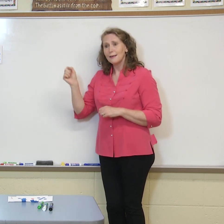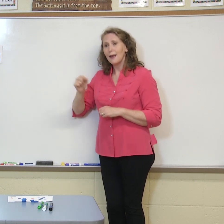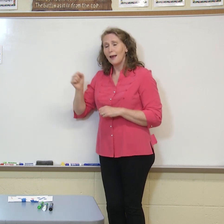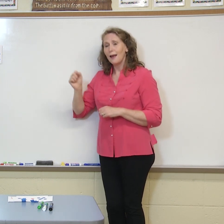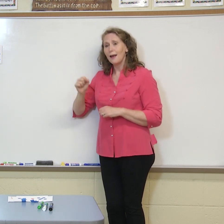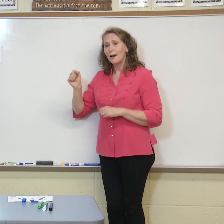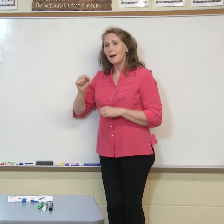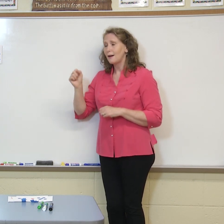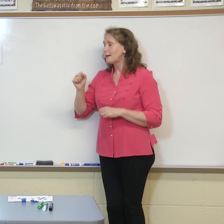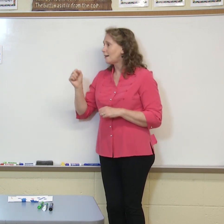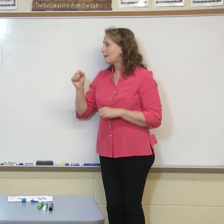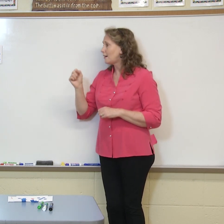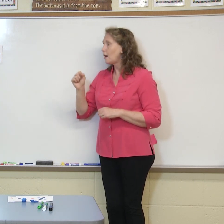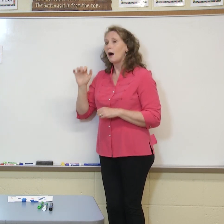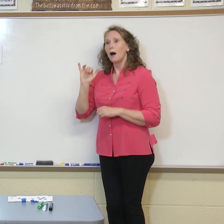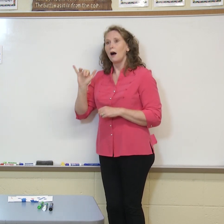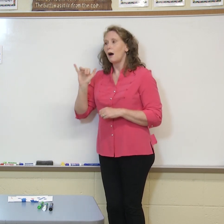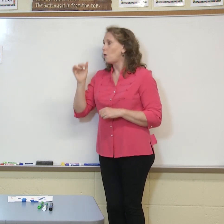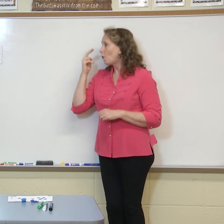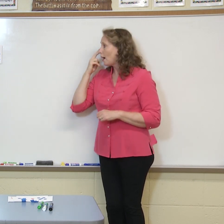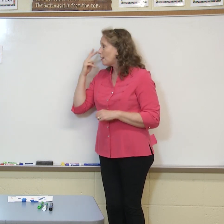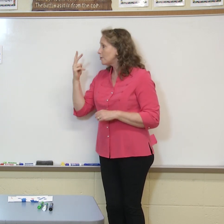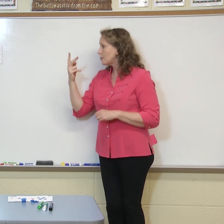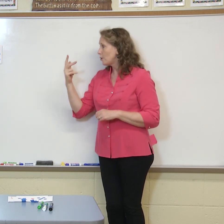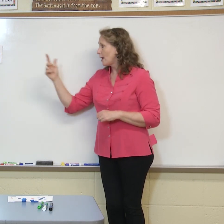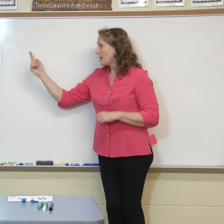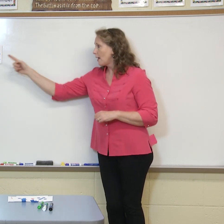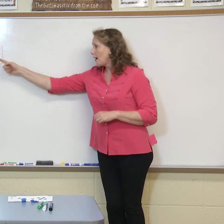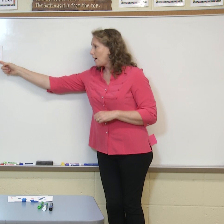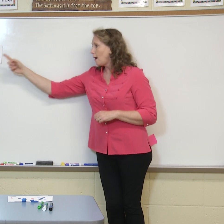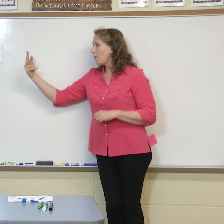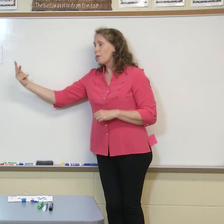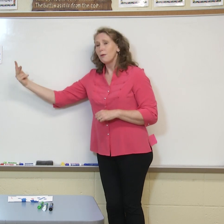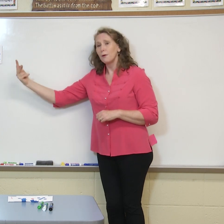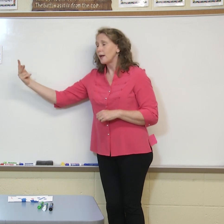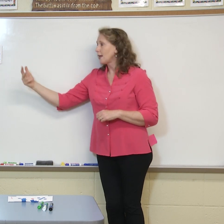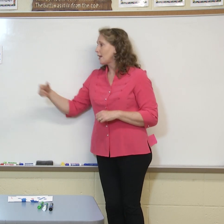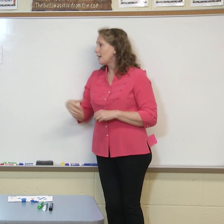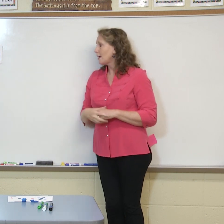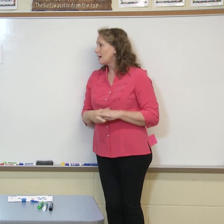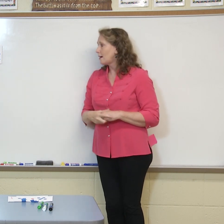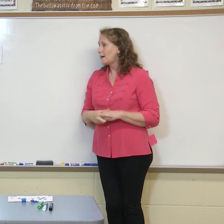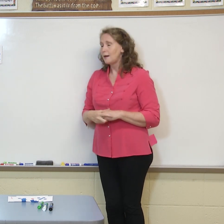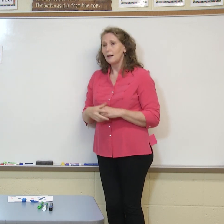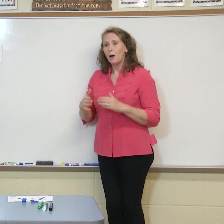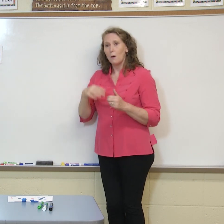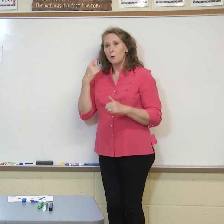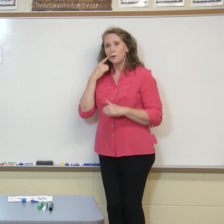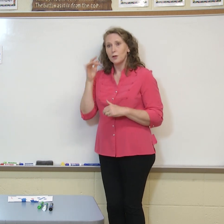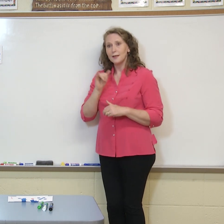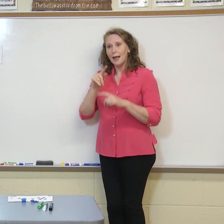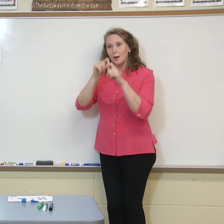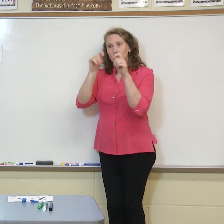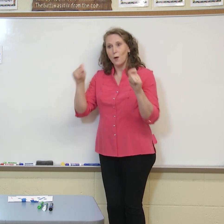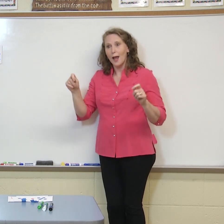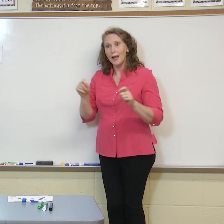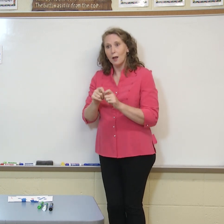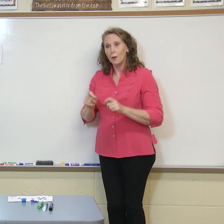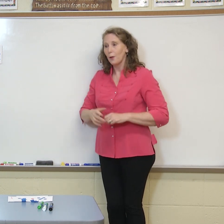Yeah. Oh, I see a 3 too. There's a 3. It almost looks like a